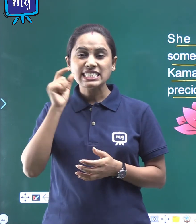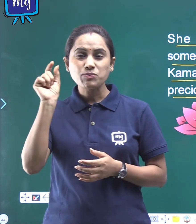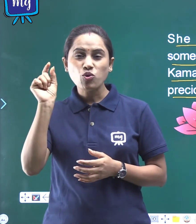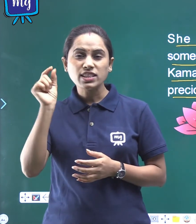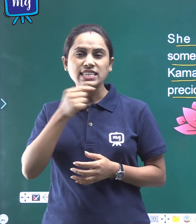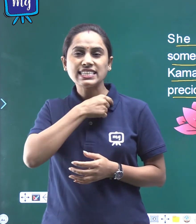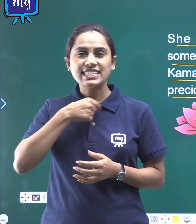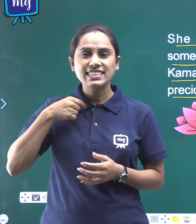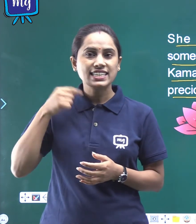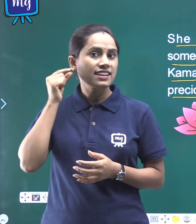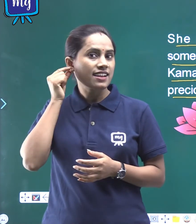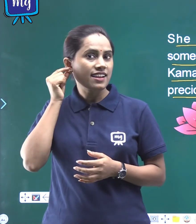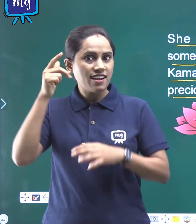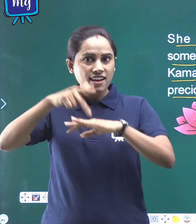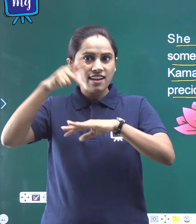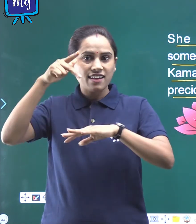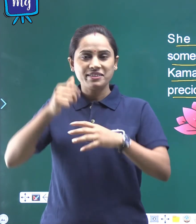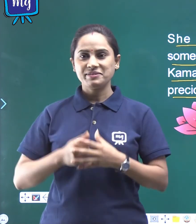moti.